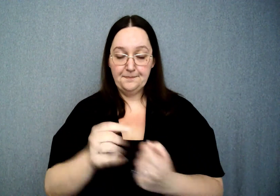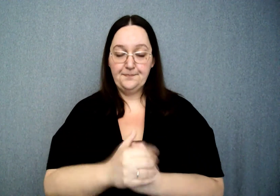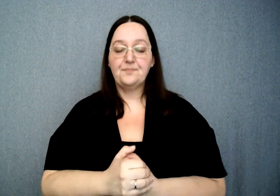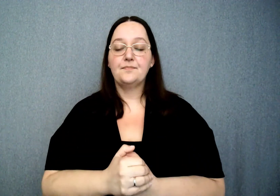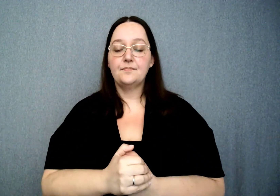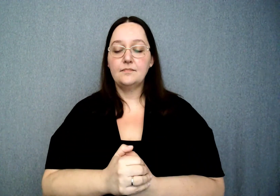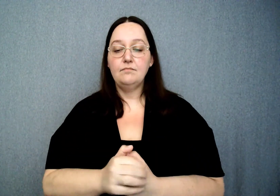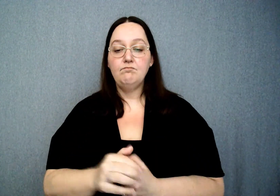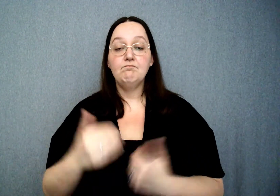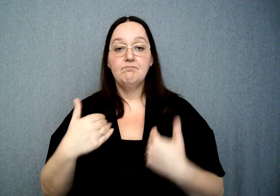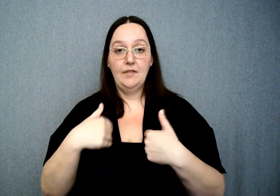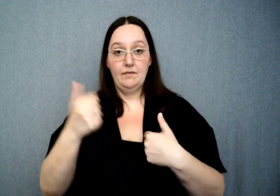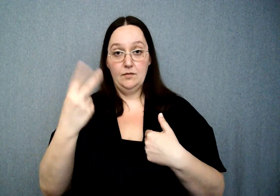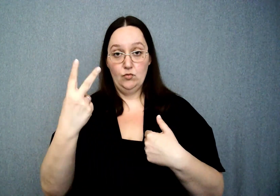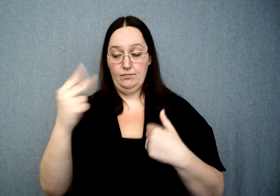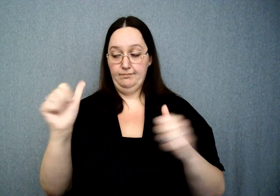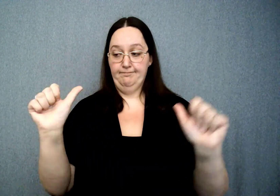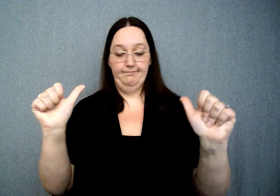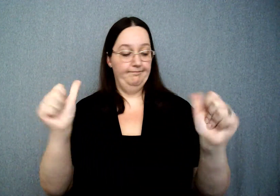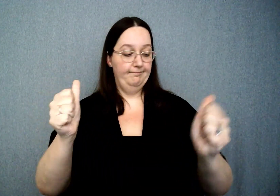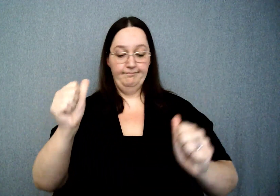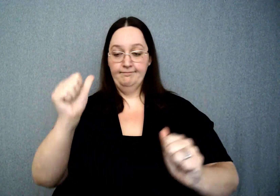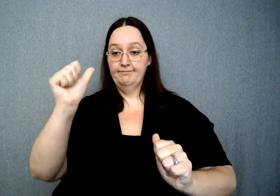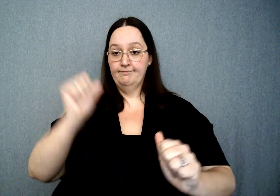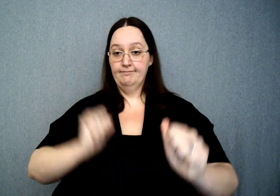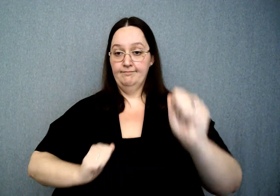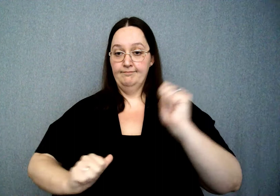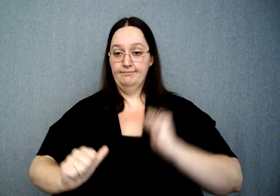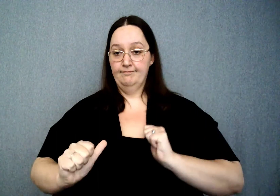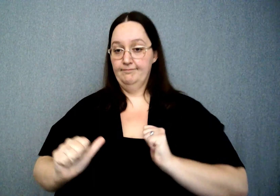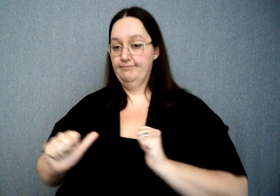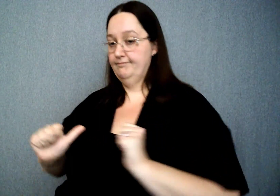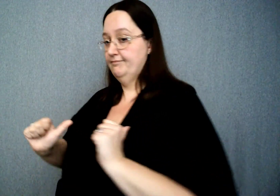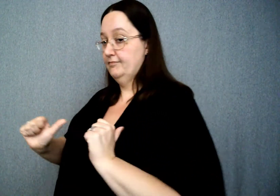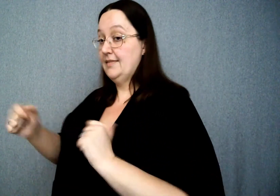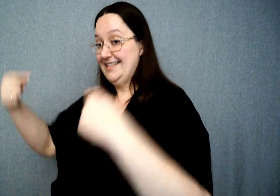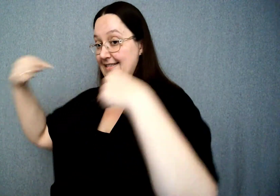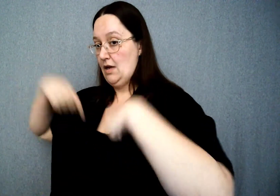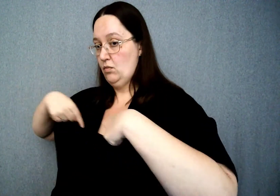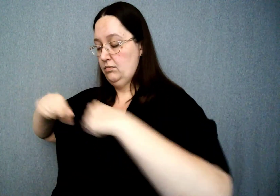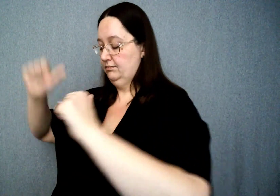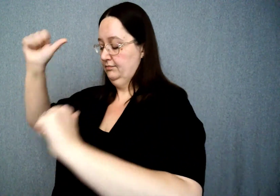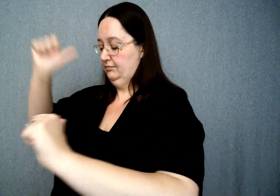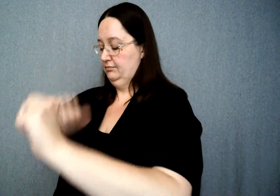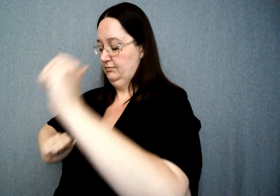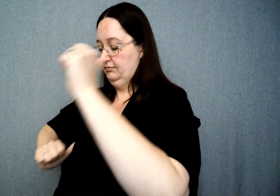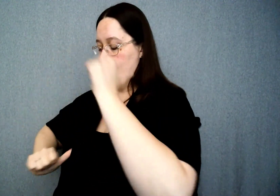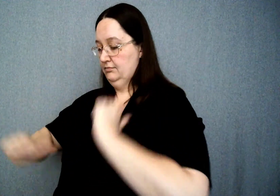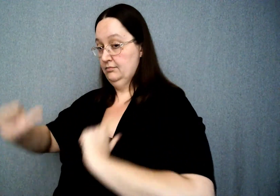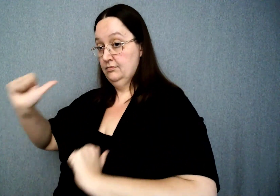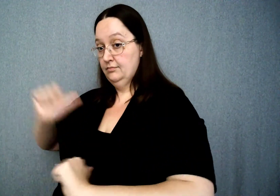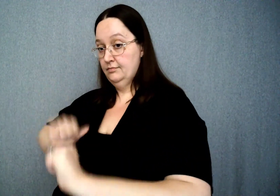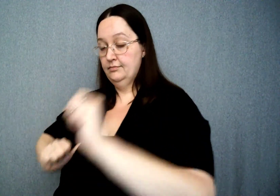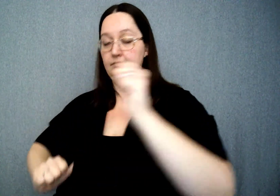All the same sign. You're going to have two open A's, and your thumbnails are going to brush down your chest.